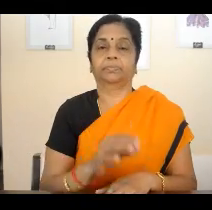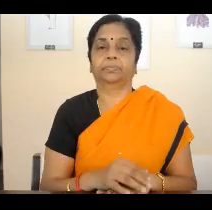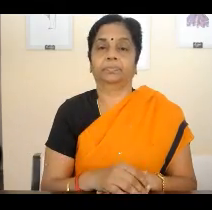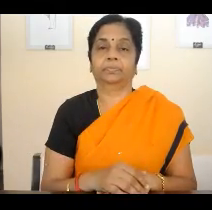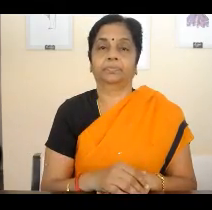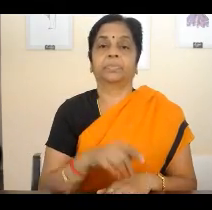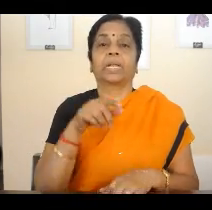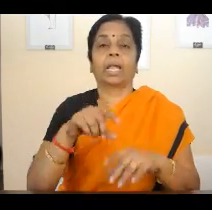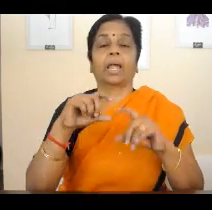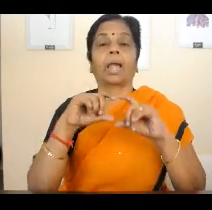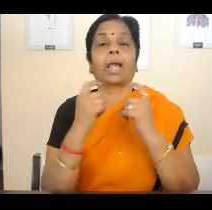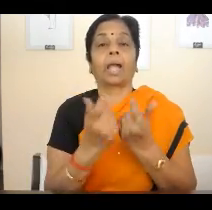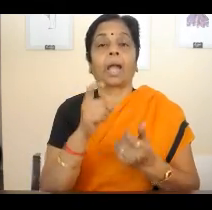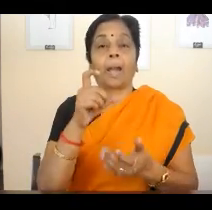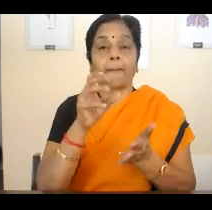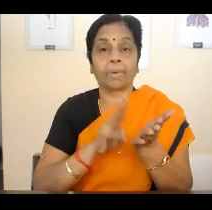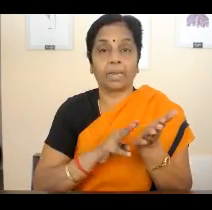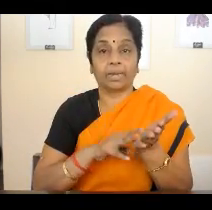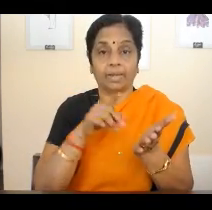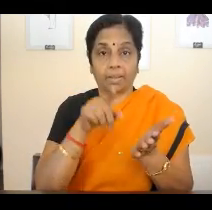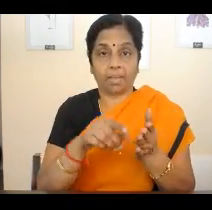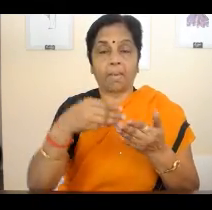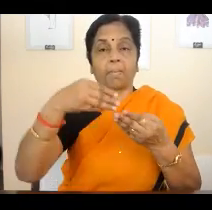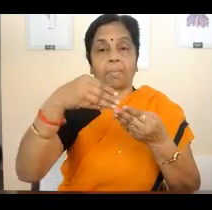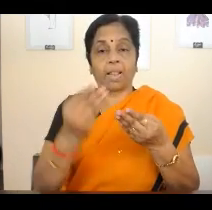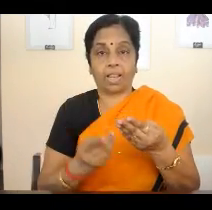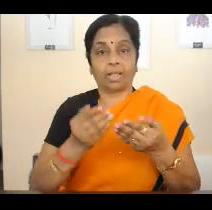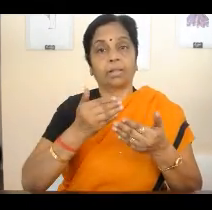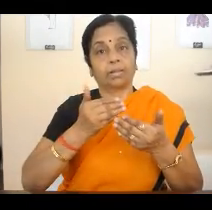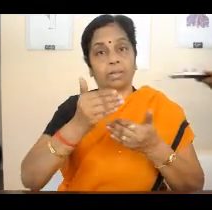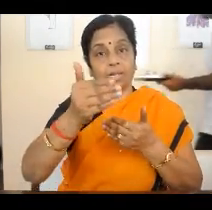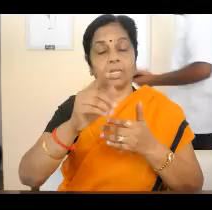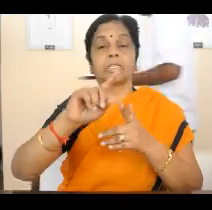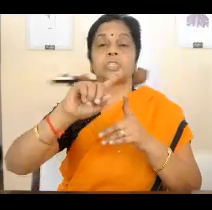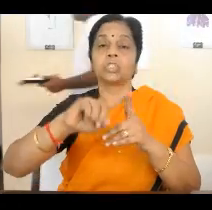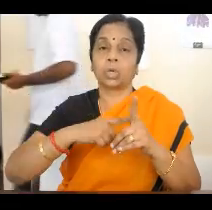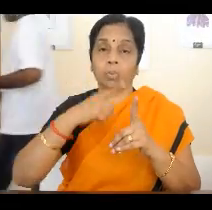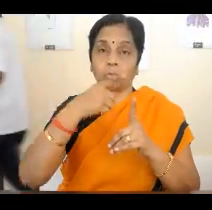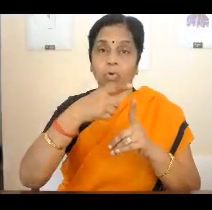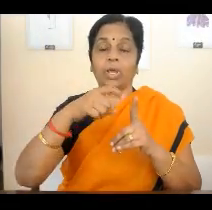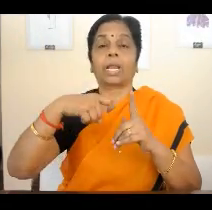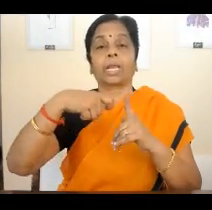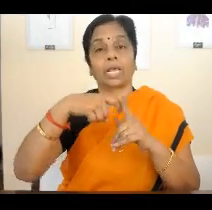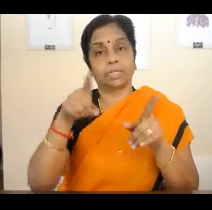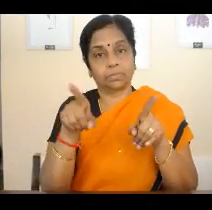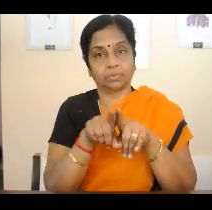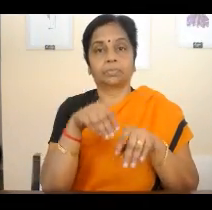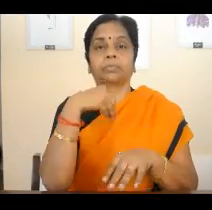The committee wants the bill to extend to Jammu and Kashmir as well.